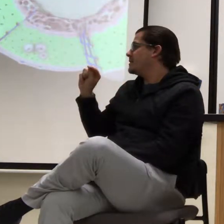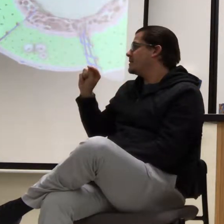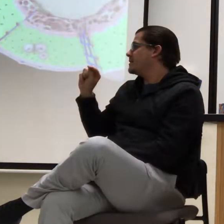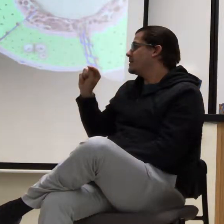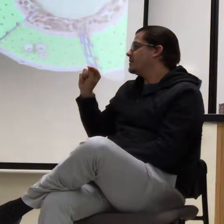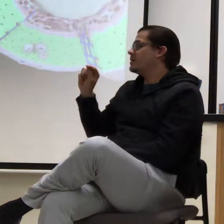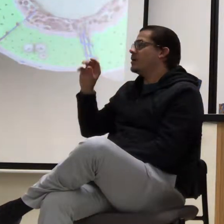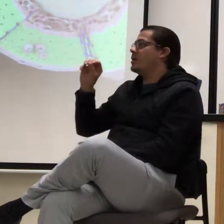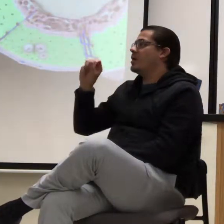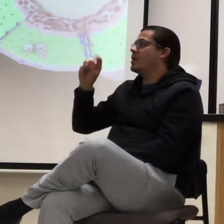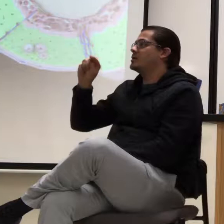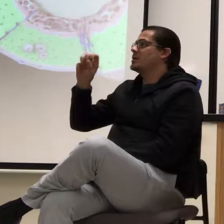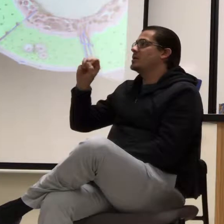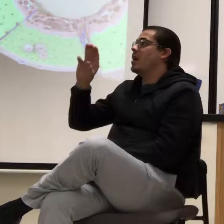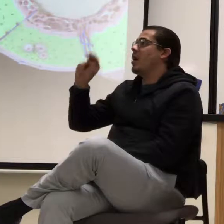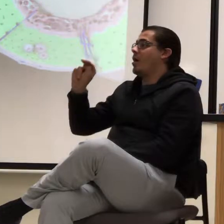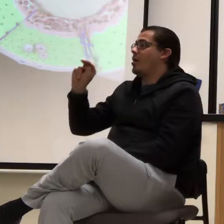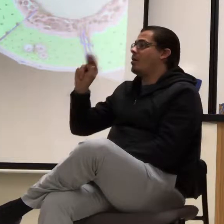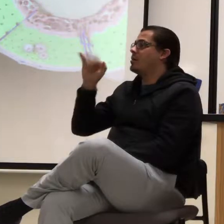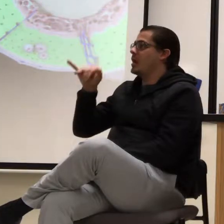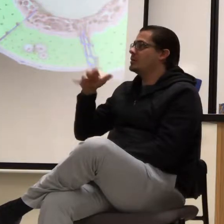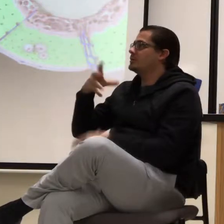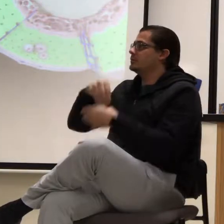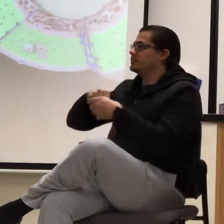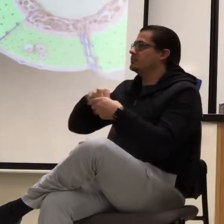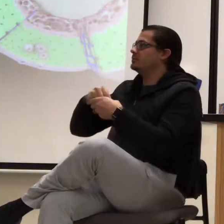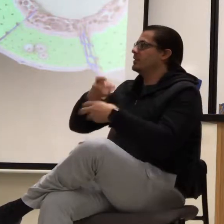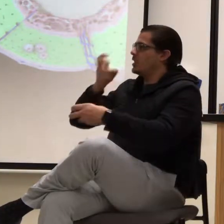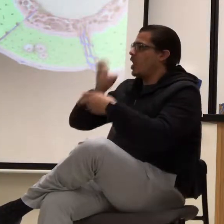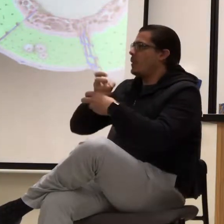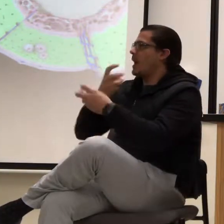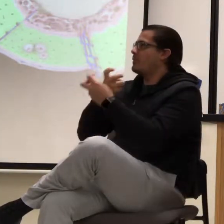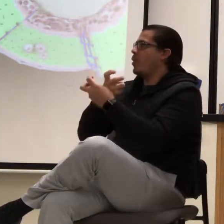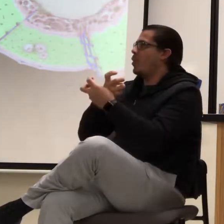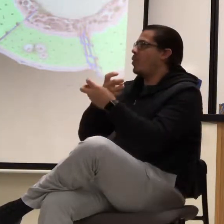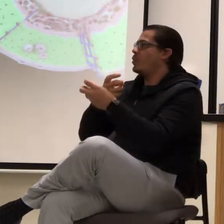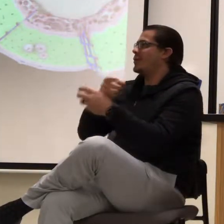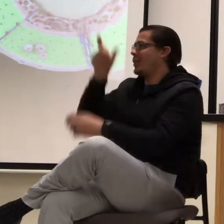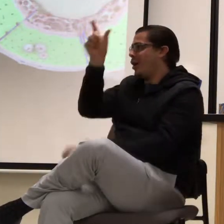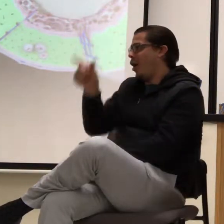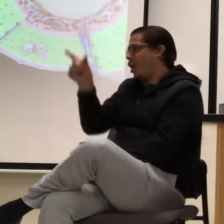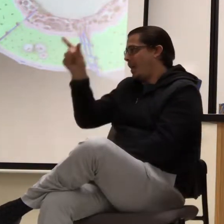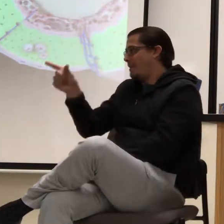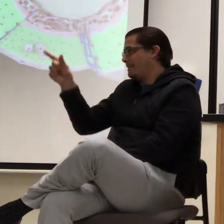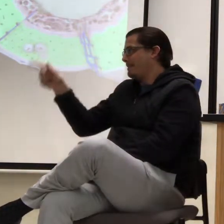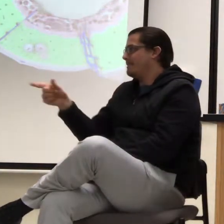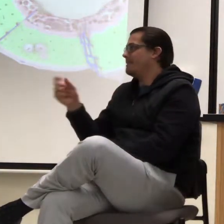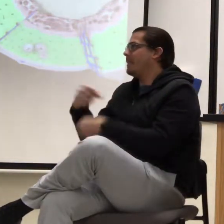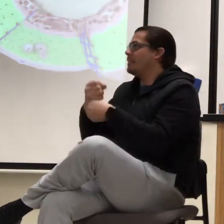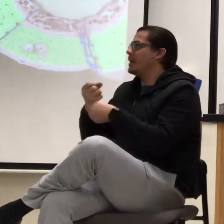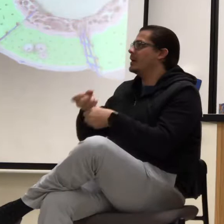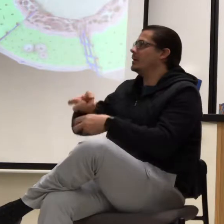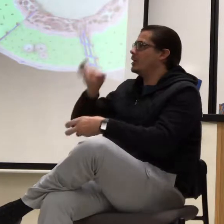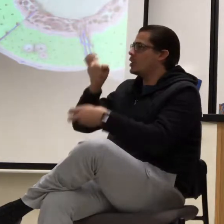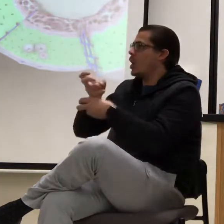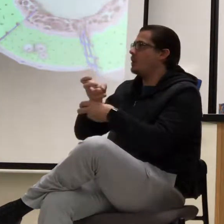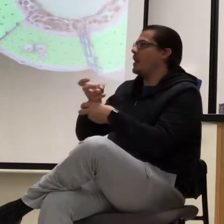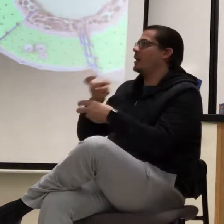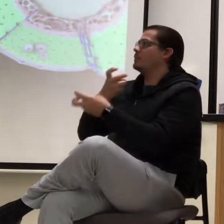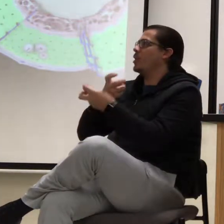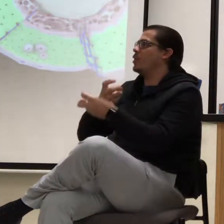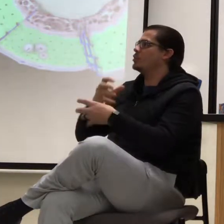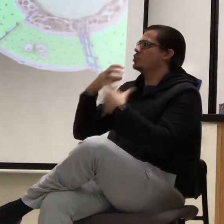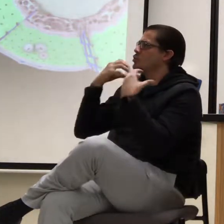all the osteons of the compact bone, these columns of bone that make compact bone strong, rigid, and